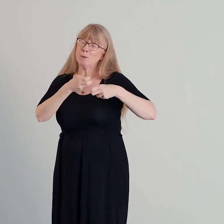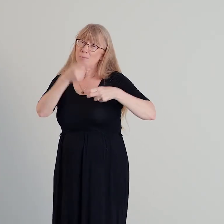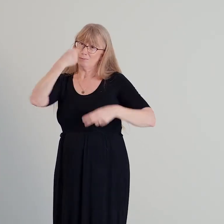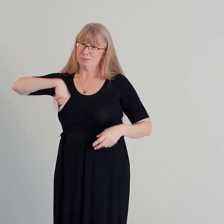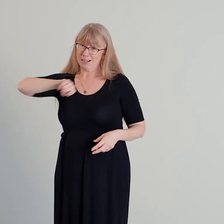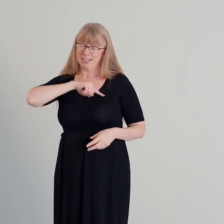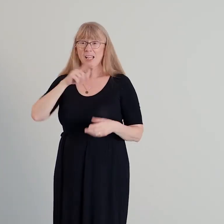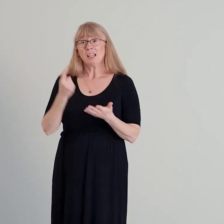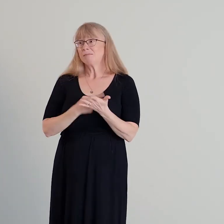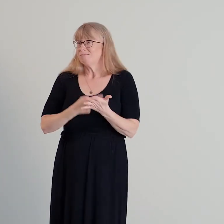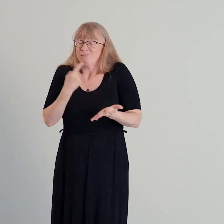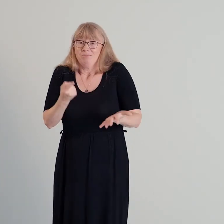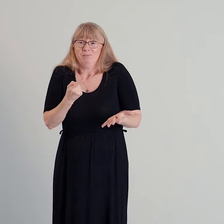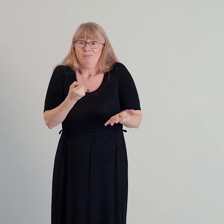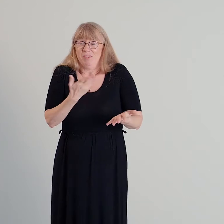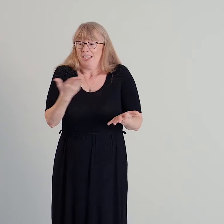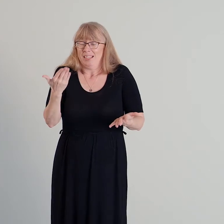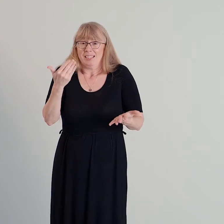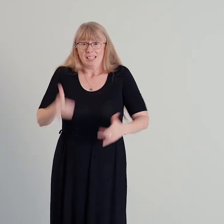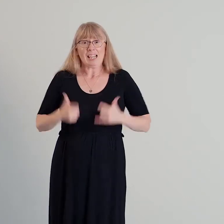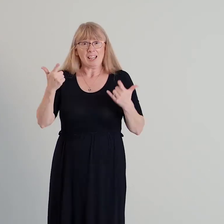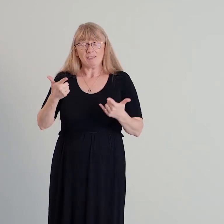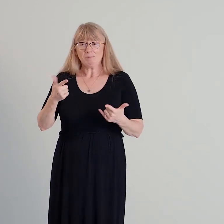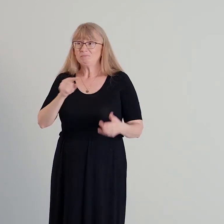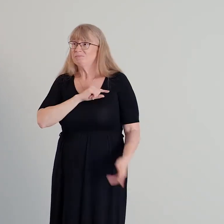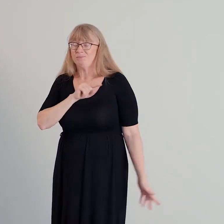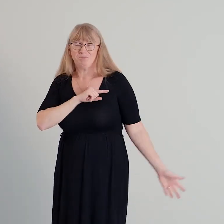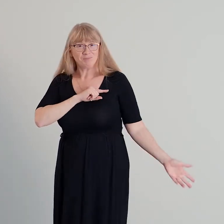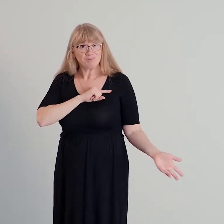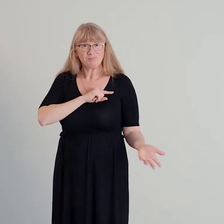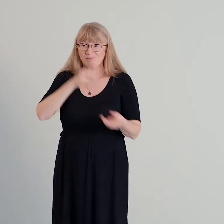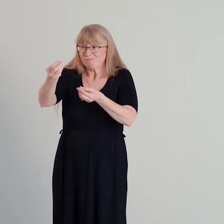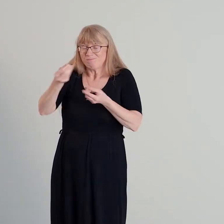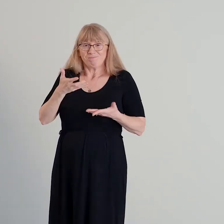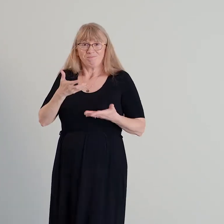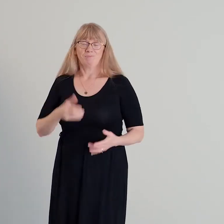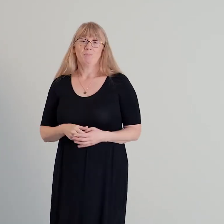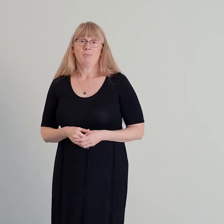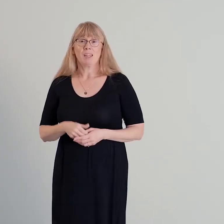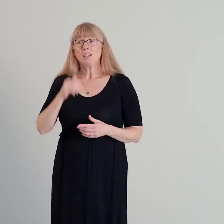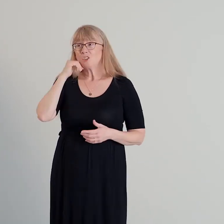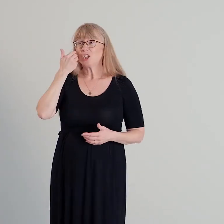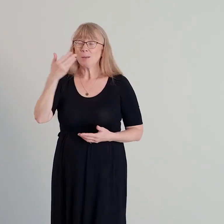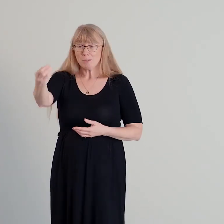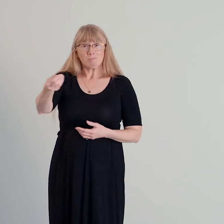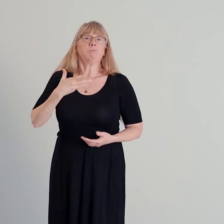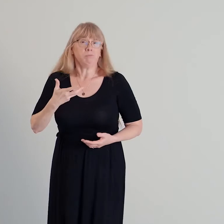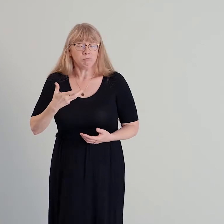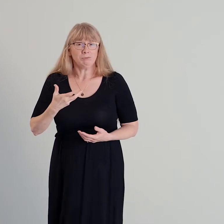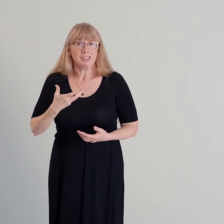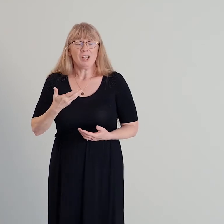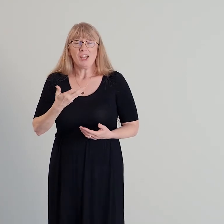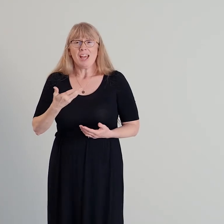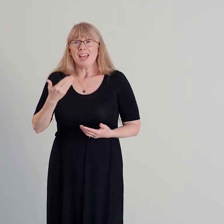us. Sometimes the things in our life that drive guilt, or the things in our life that drive shame on ourselves,